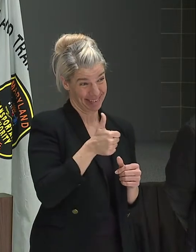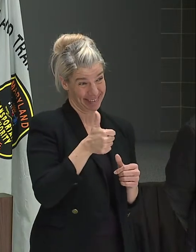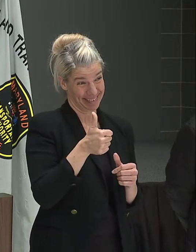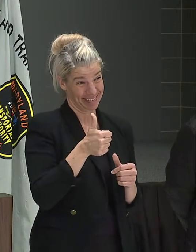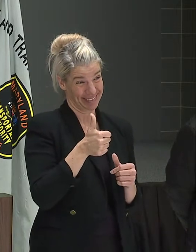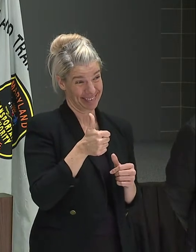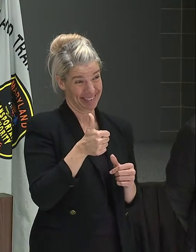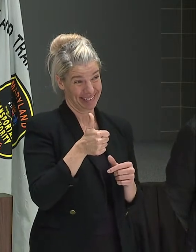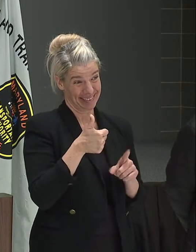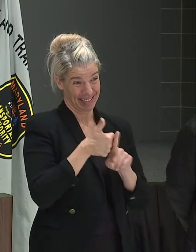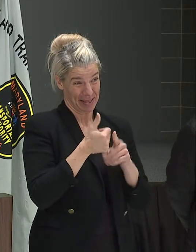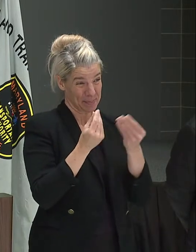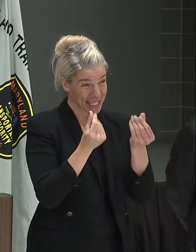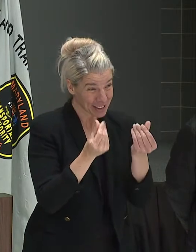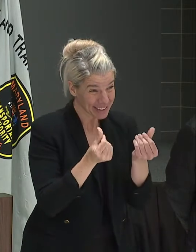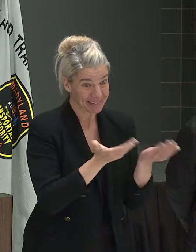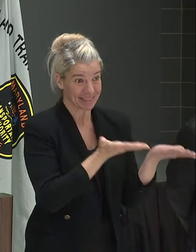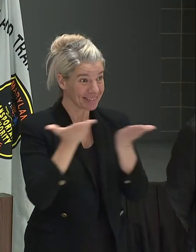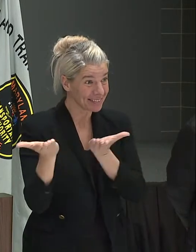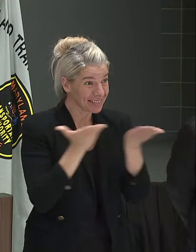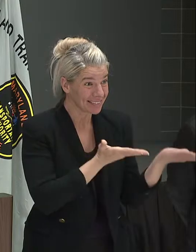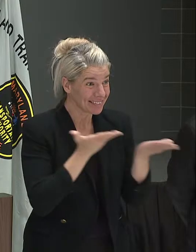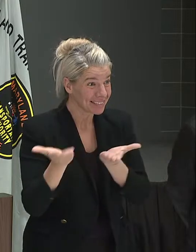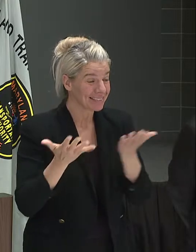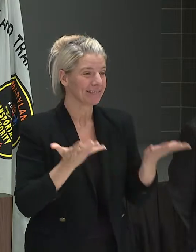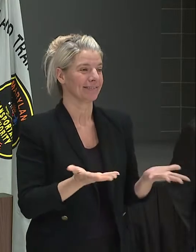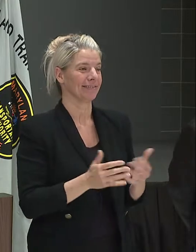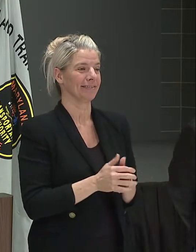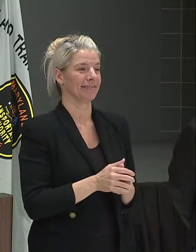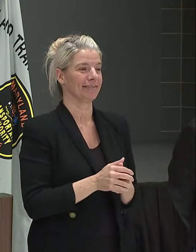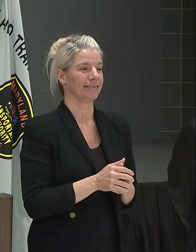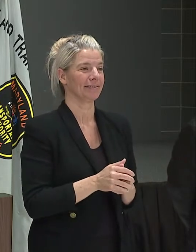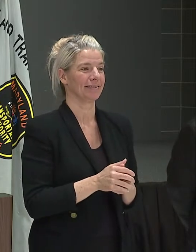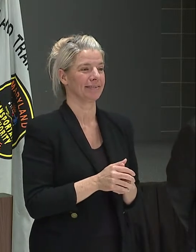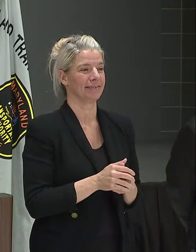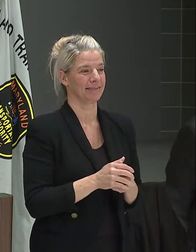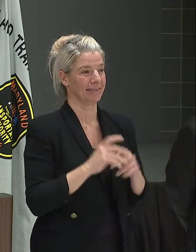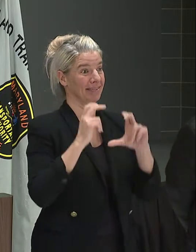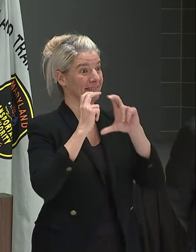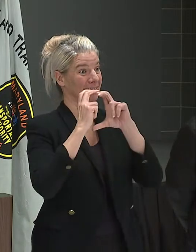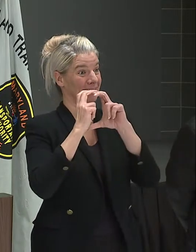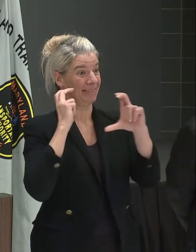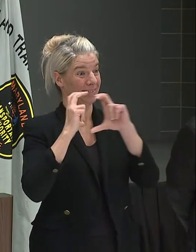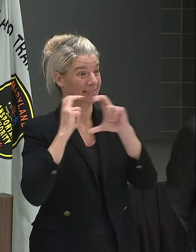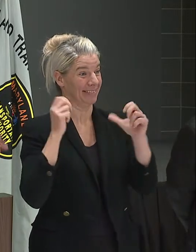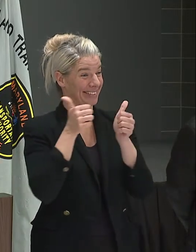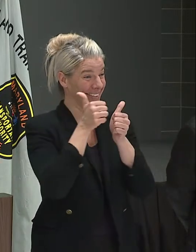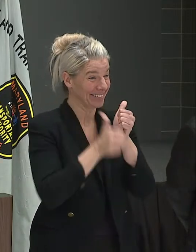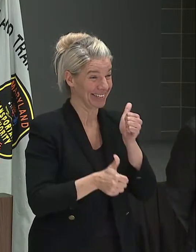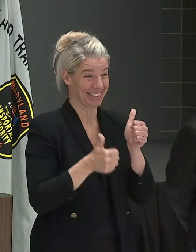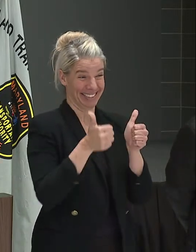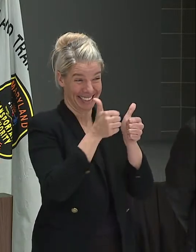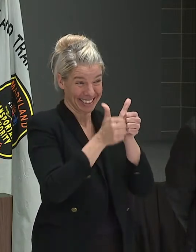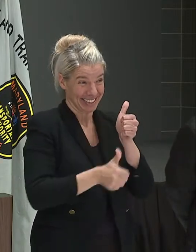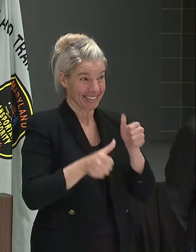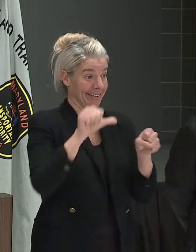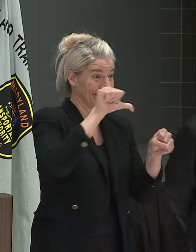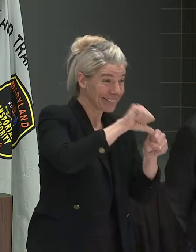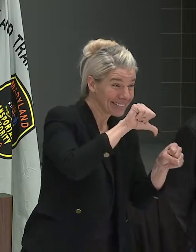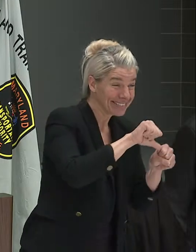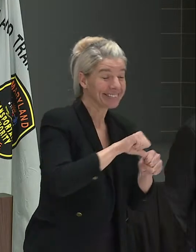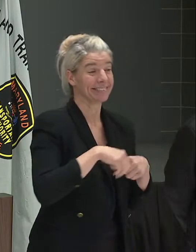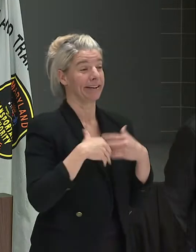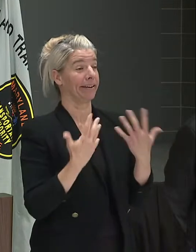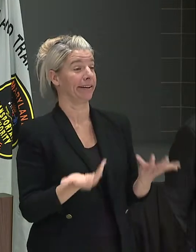materials. Because hazmat trucks along I-695 include everything from fuel to